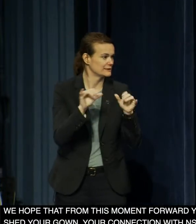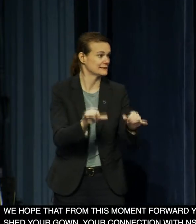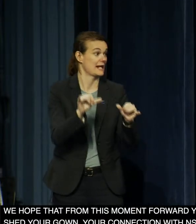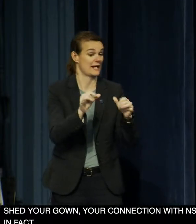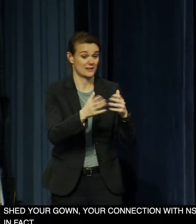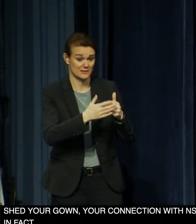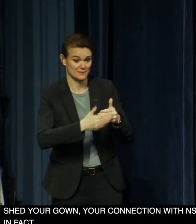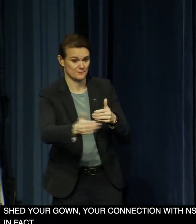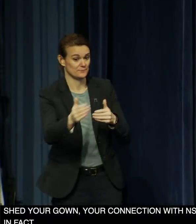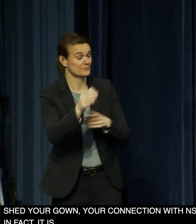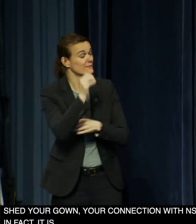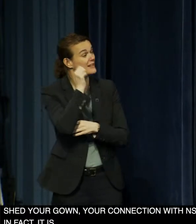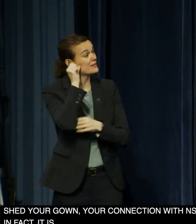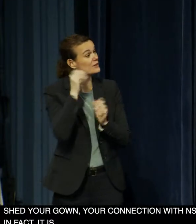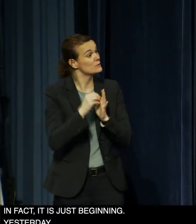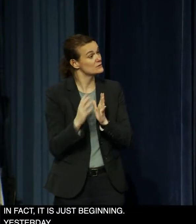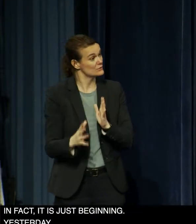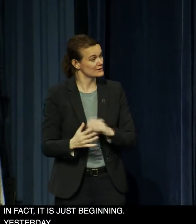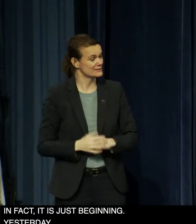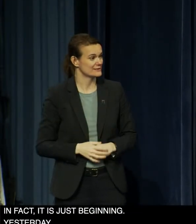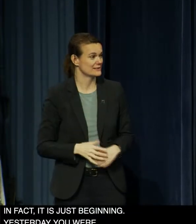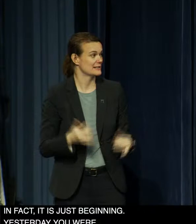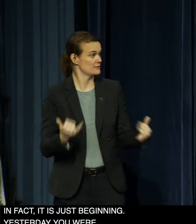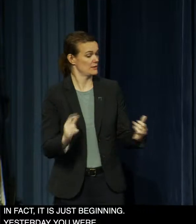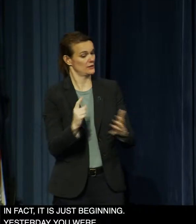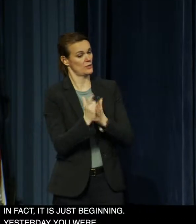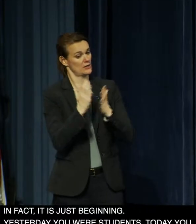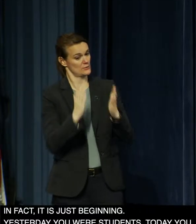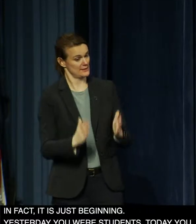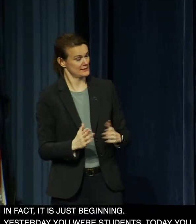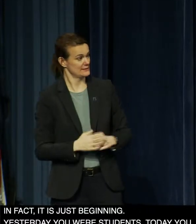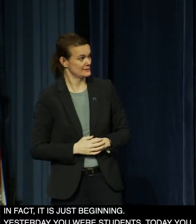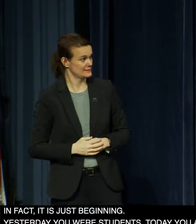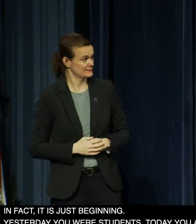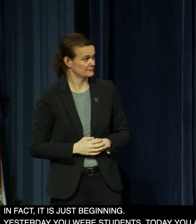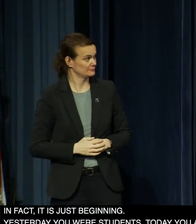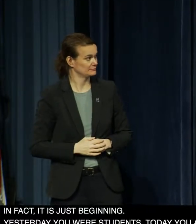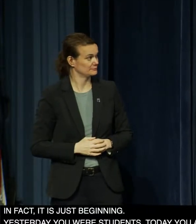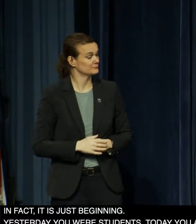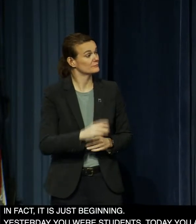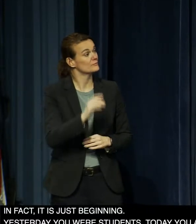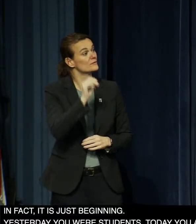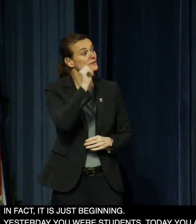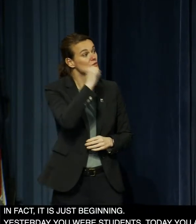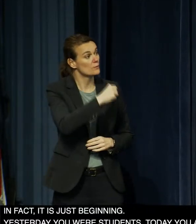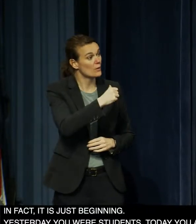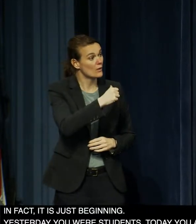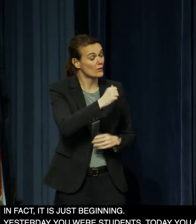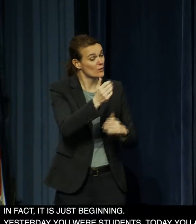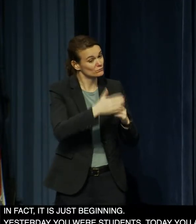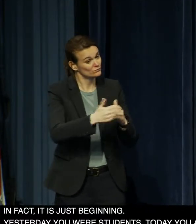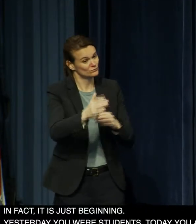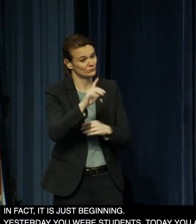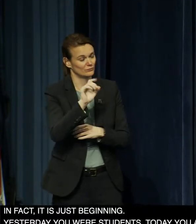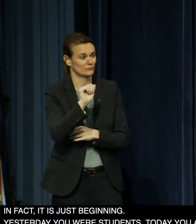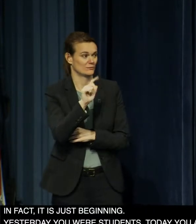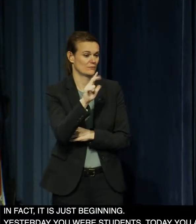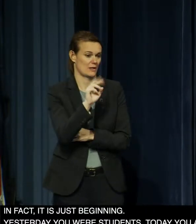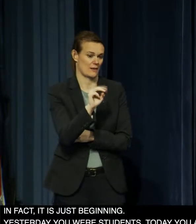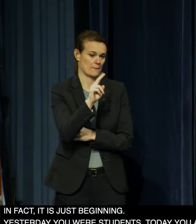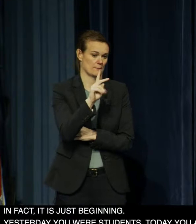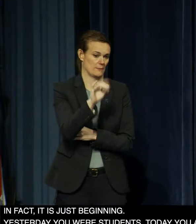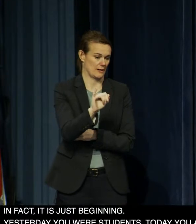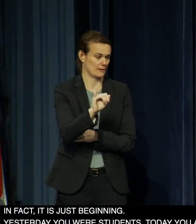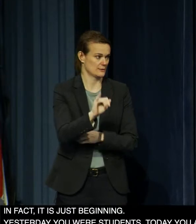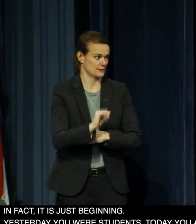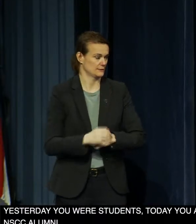beginning. Yesterday you were students, today you are graduates. Tomorrow and forever, you are NSCC